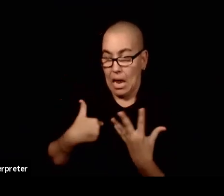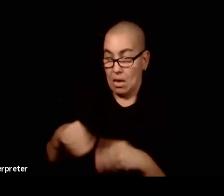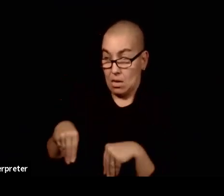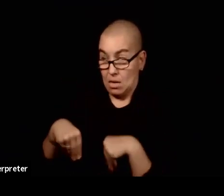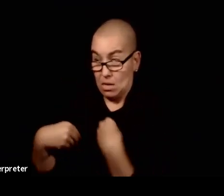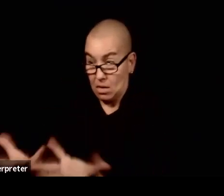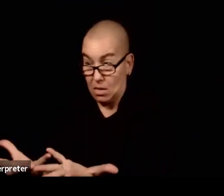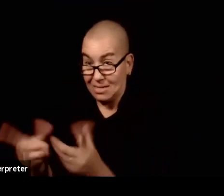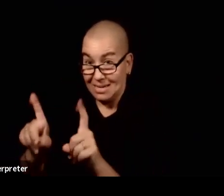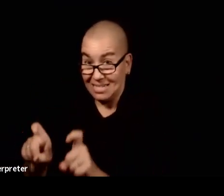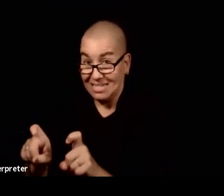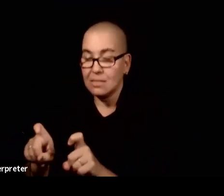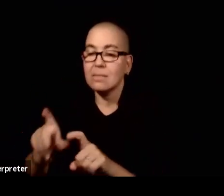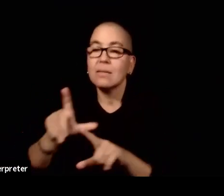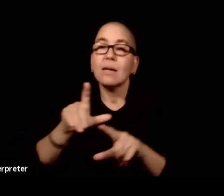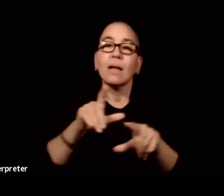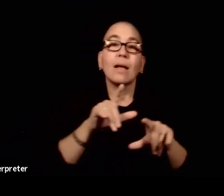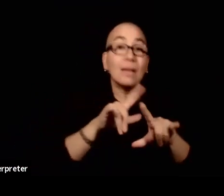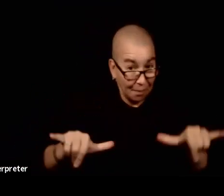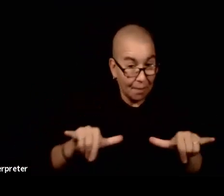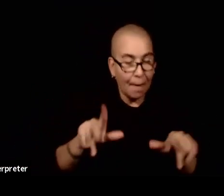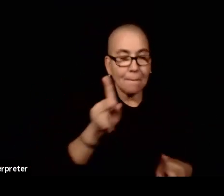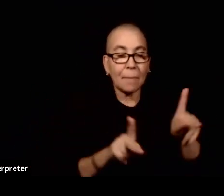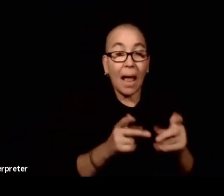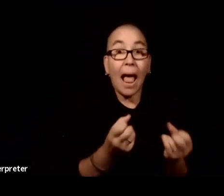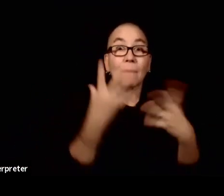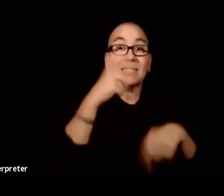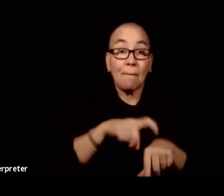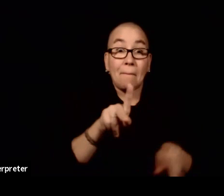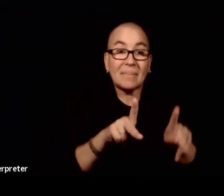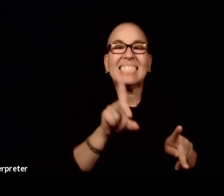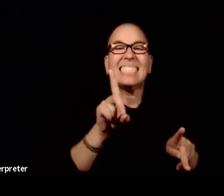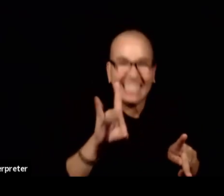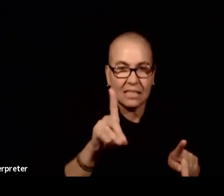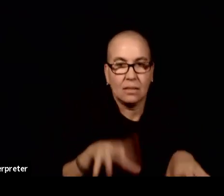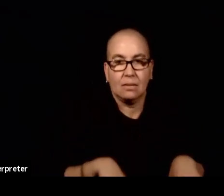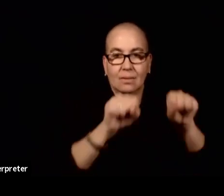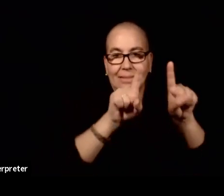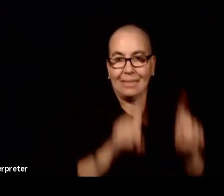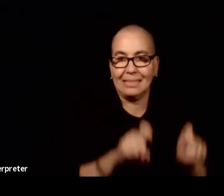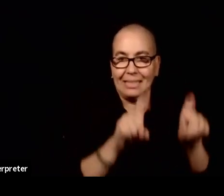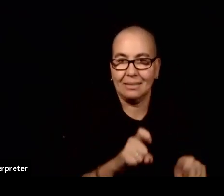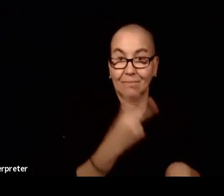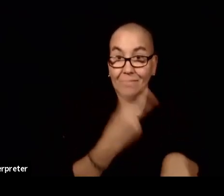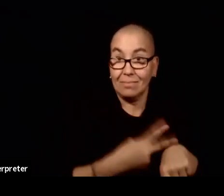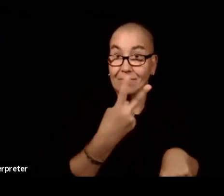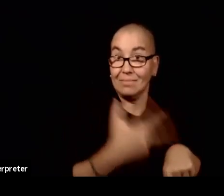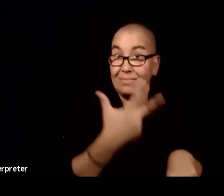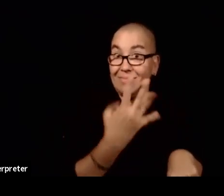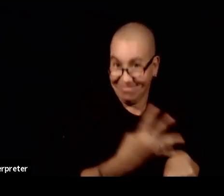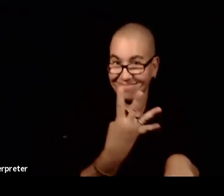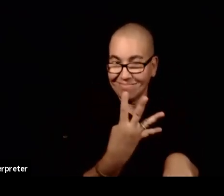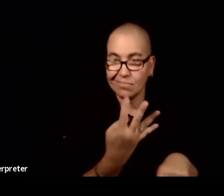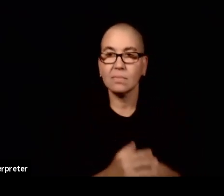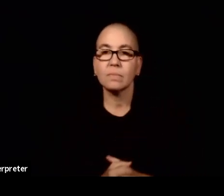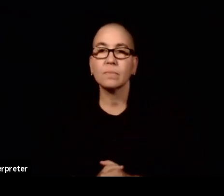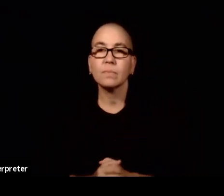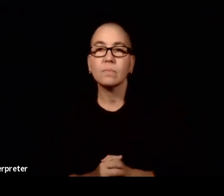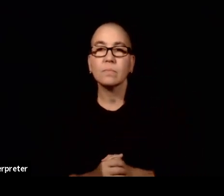I do have some news to share that we want people to be aware of. We know, got some